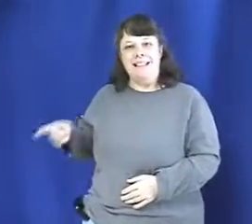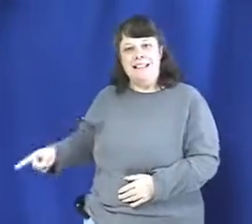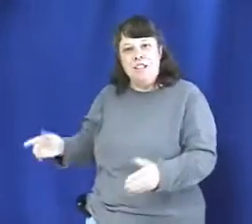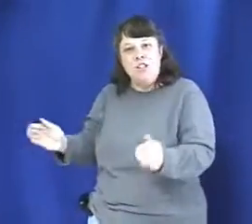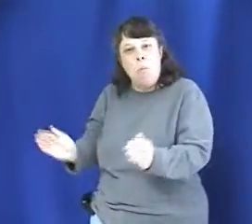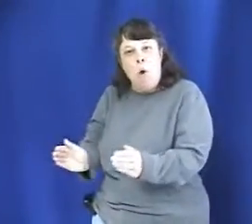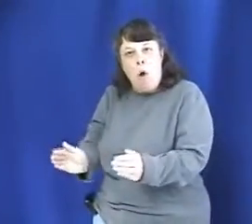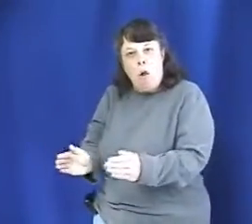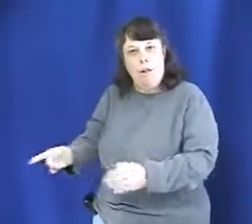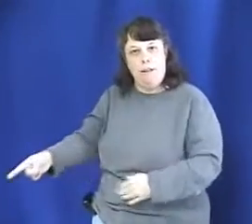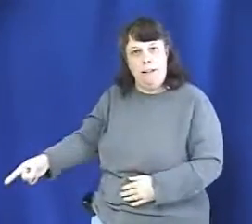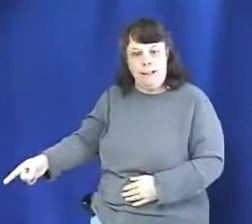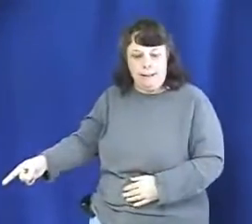It is small, it.